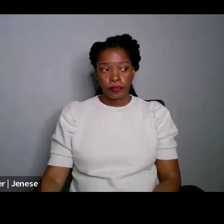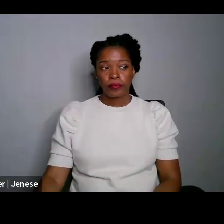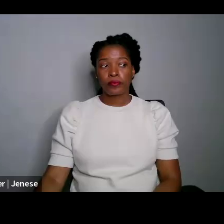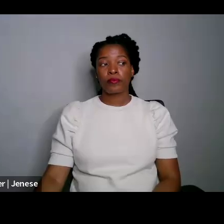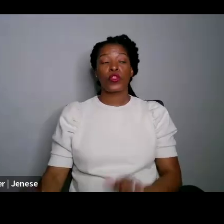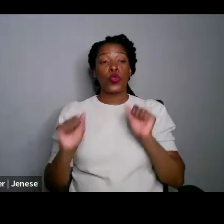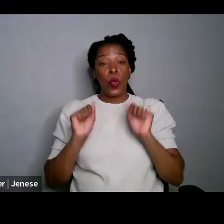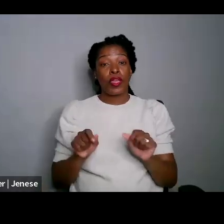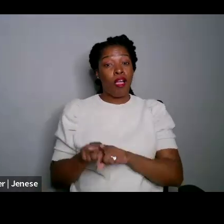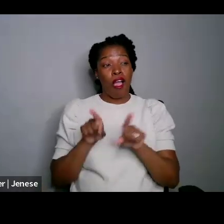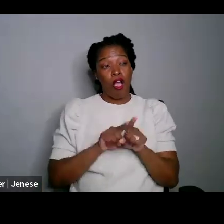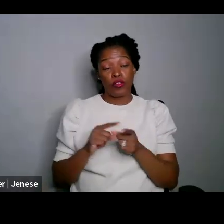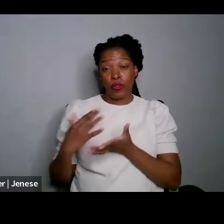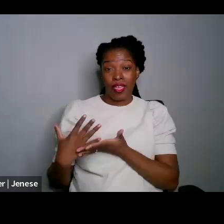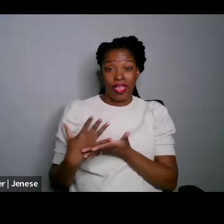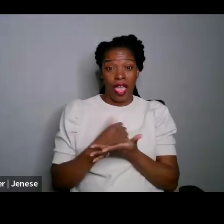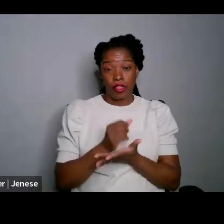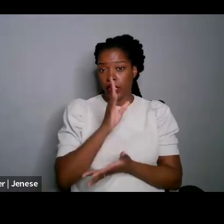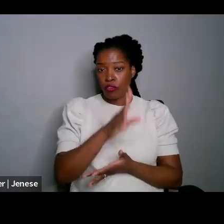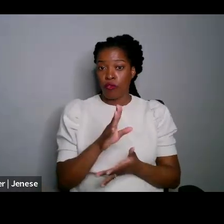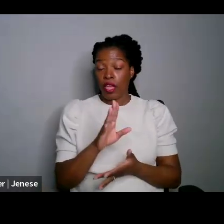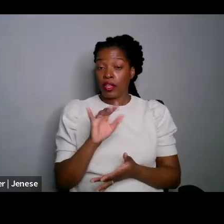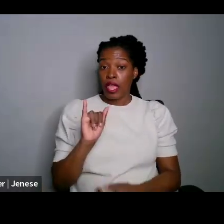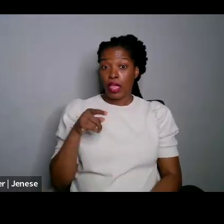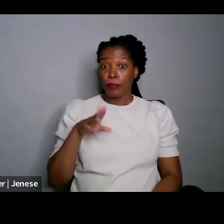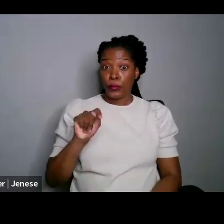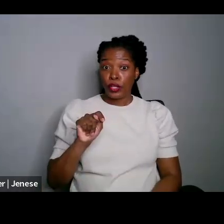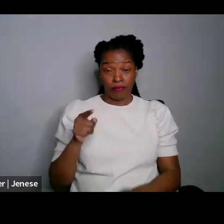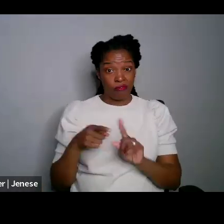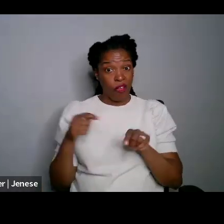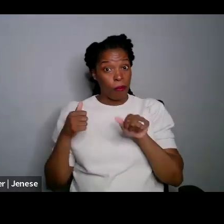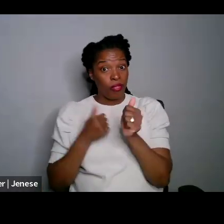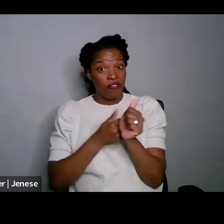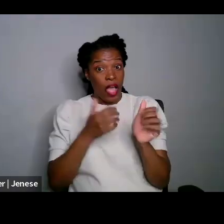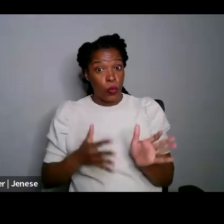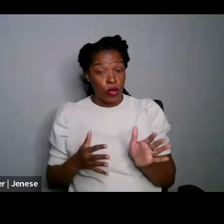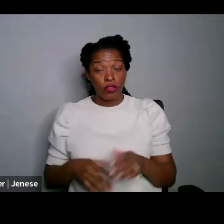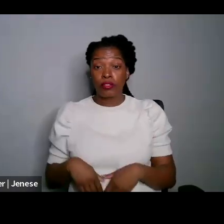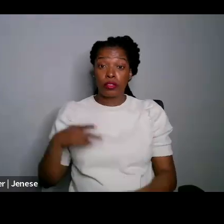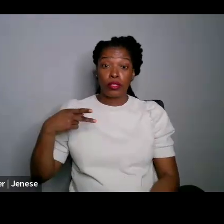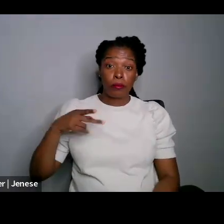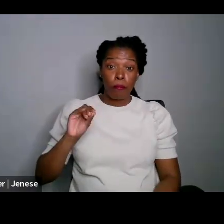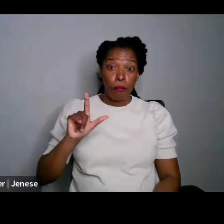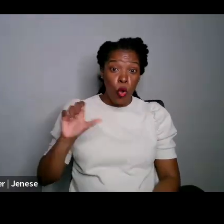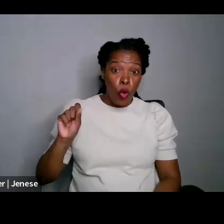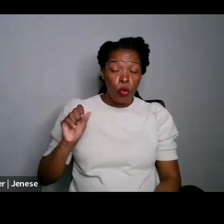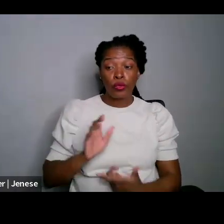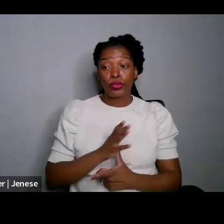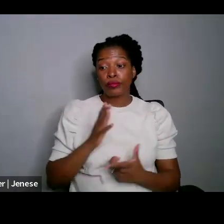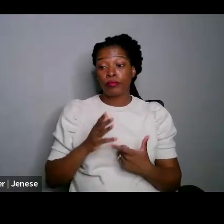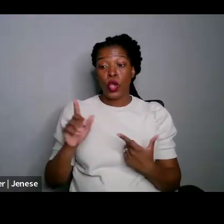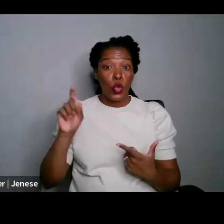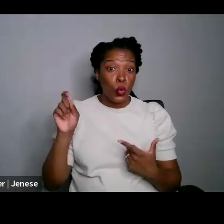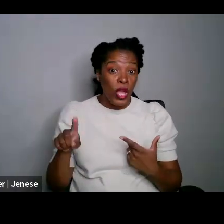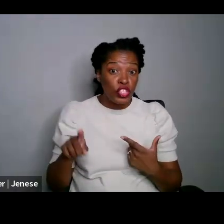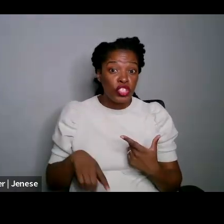your followers themselves. Use polls or questions in your stories or email newsletters to better gauge